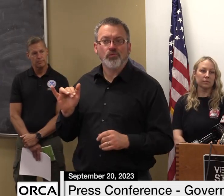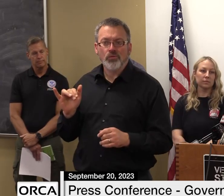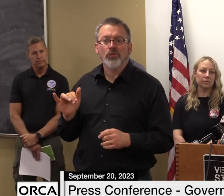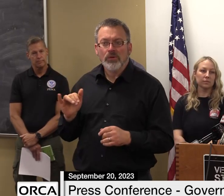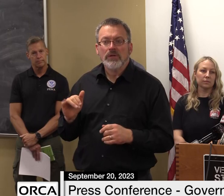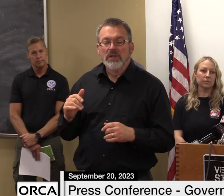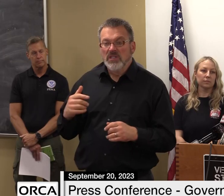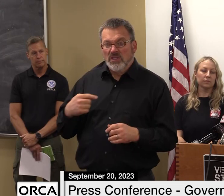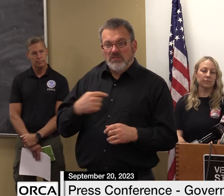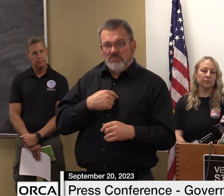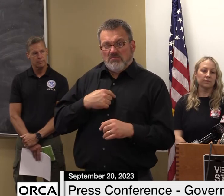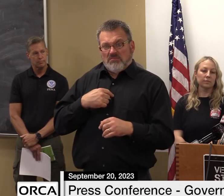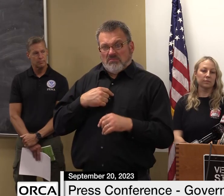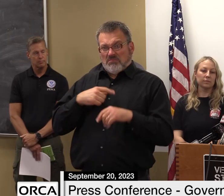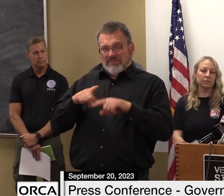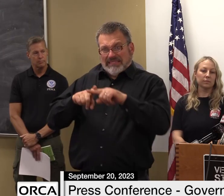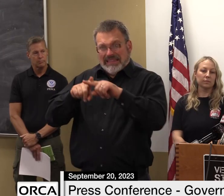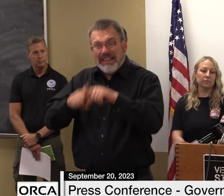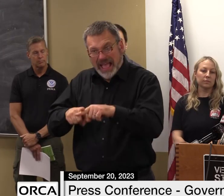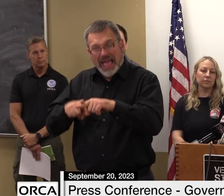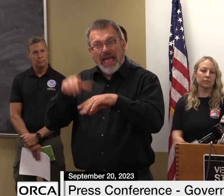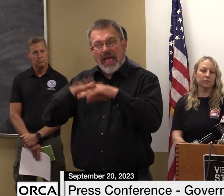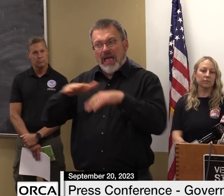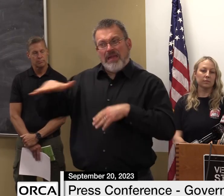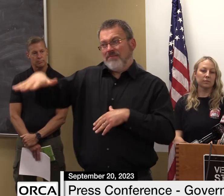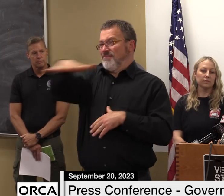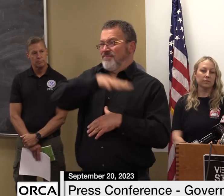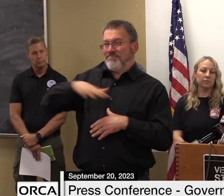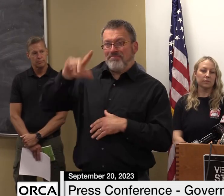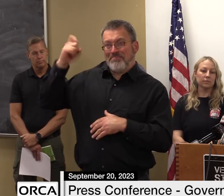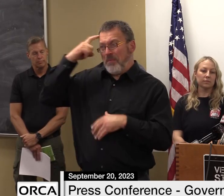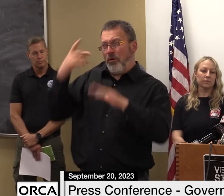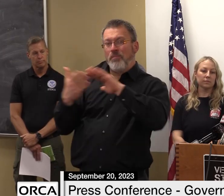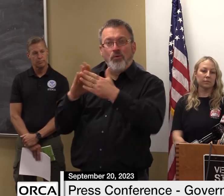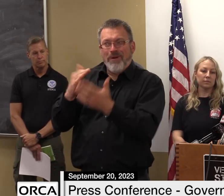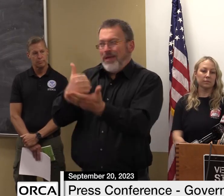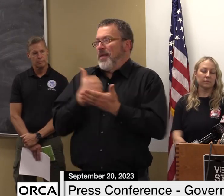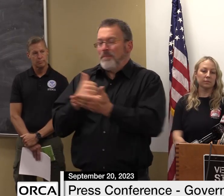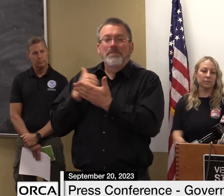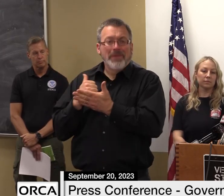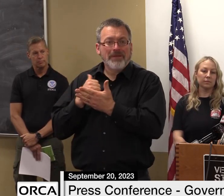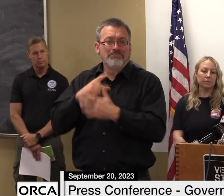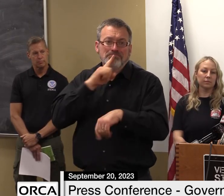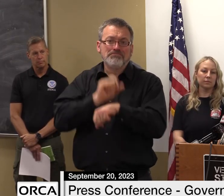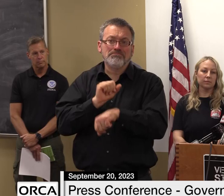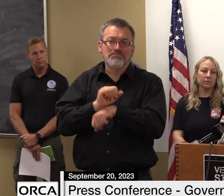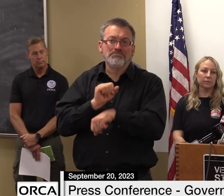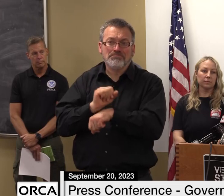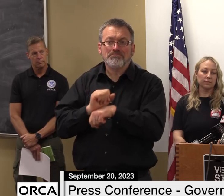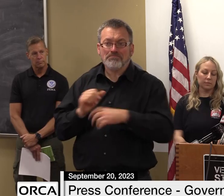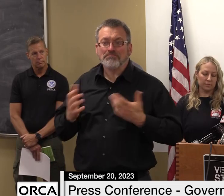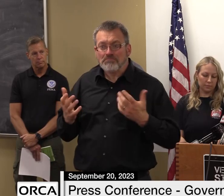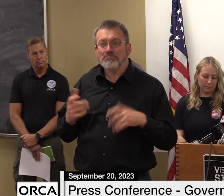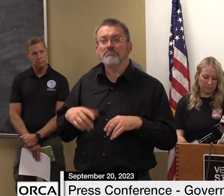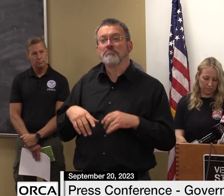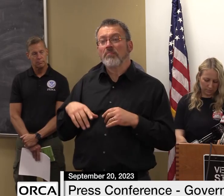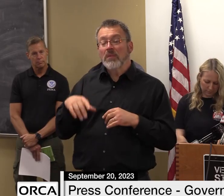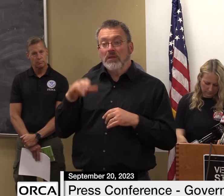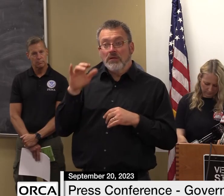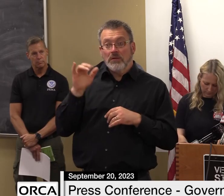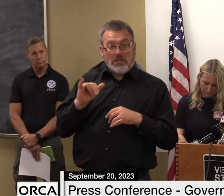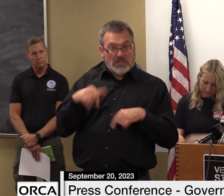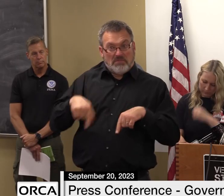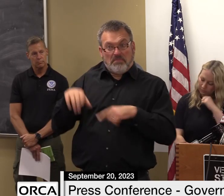on this, our larger community's help, to recover. With this additional BGAP assistance, Onion River and other small businesses